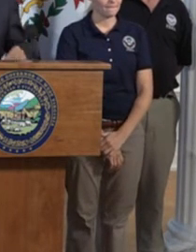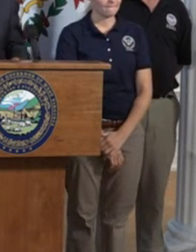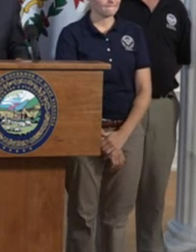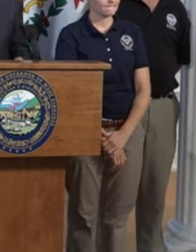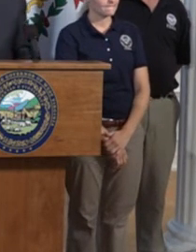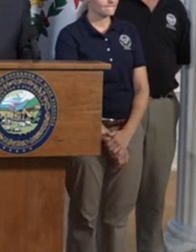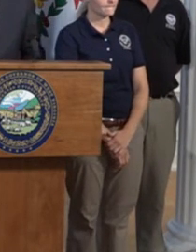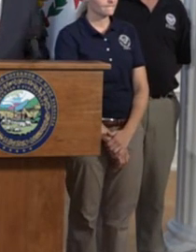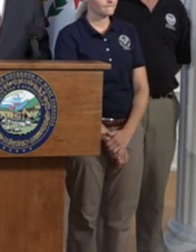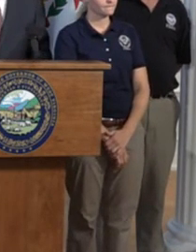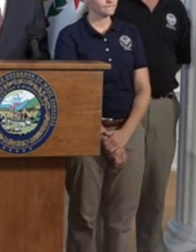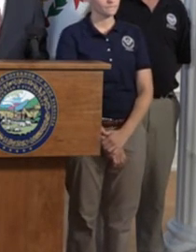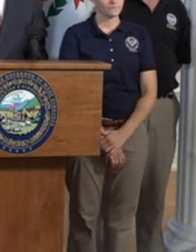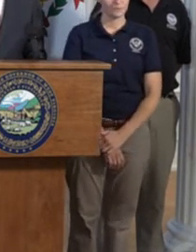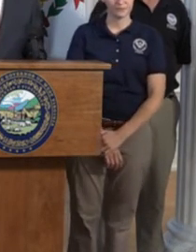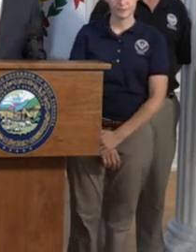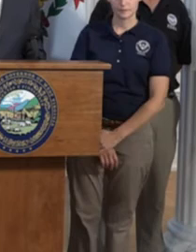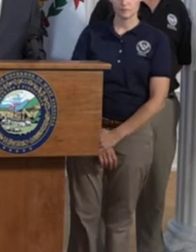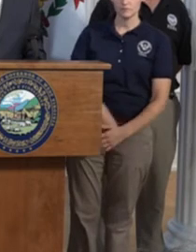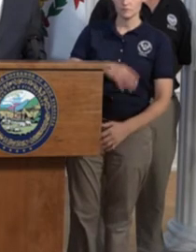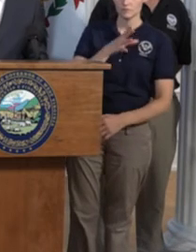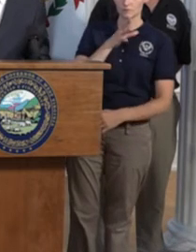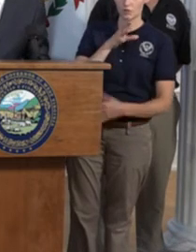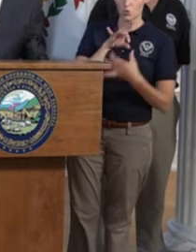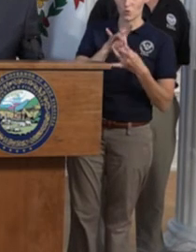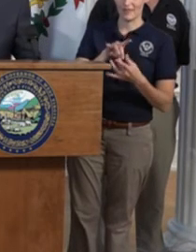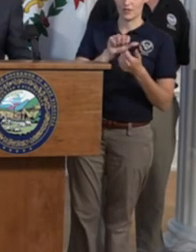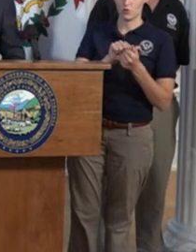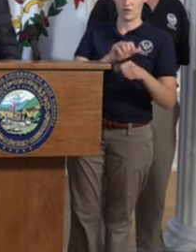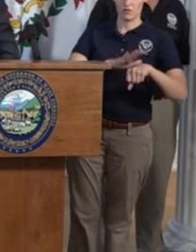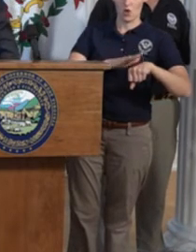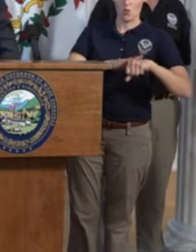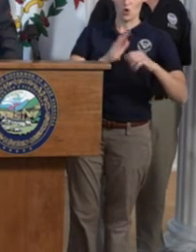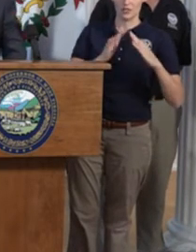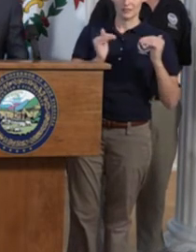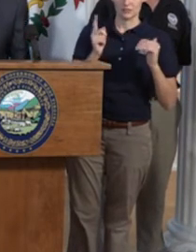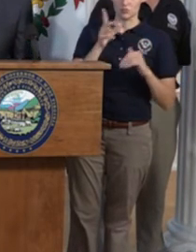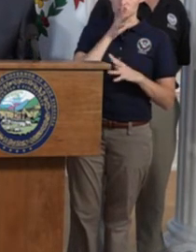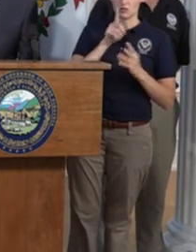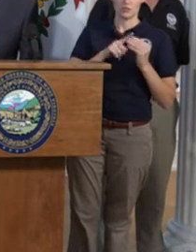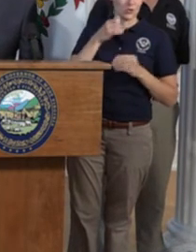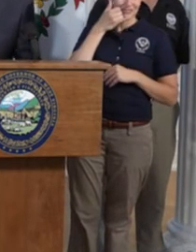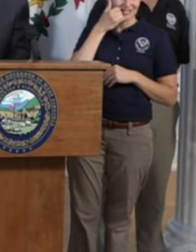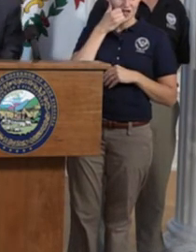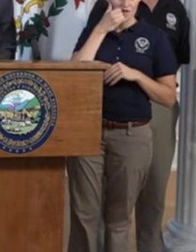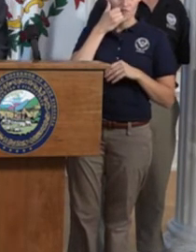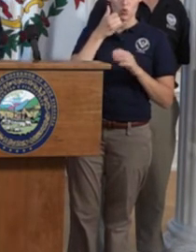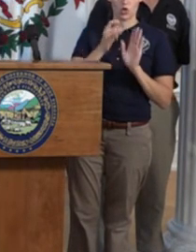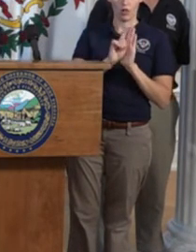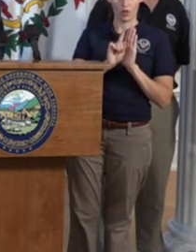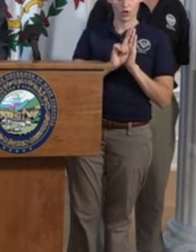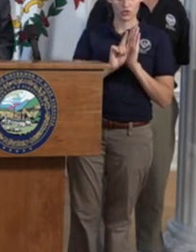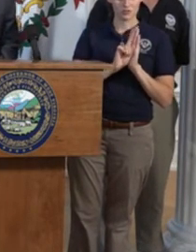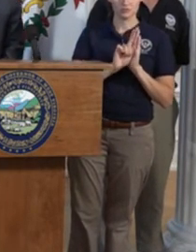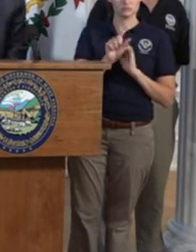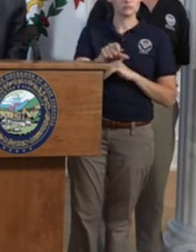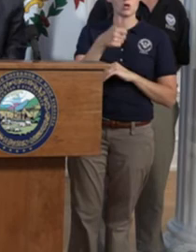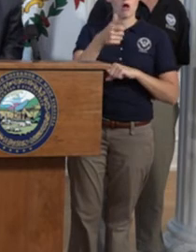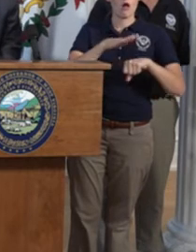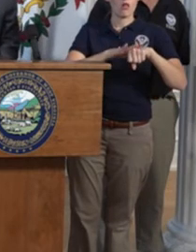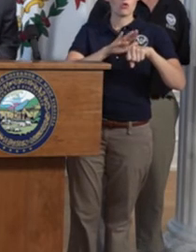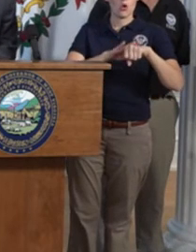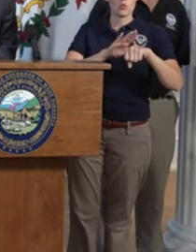Yes, sir. Talking about the warning system, you touched on cell phone alerts and such. What other warning systems are in